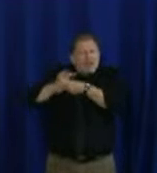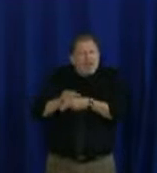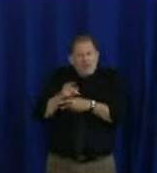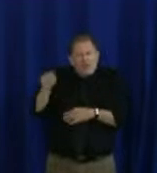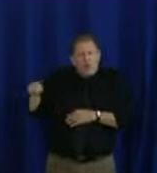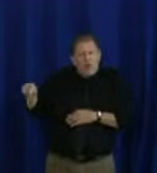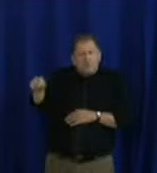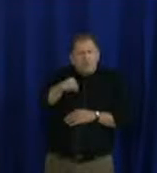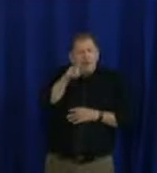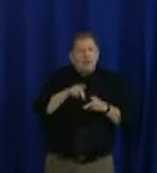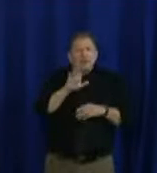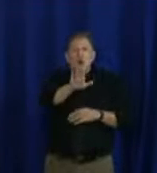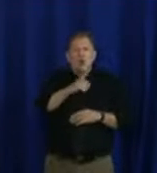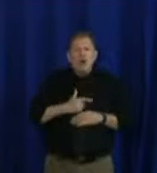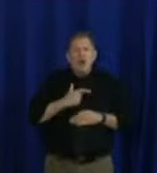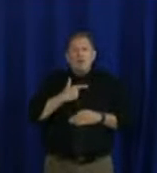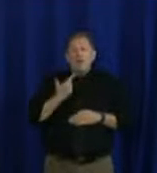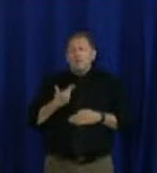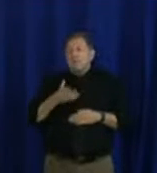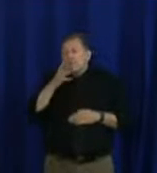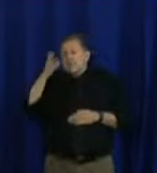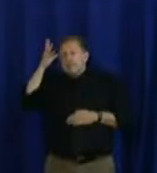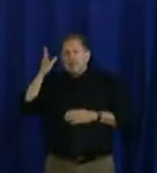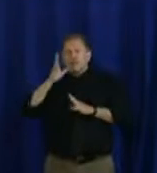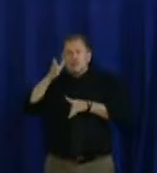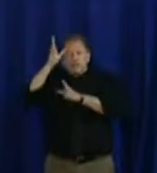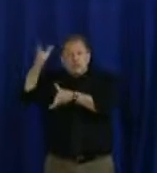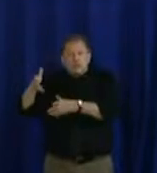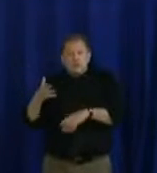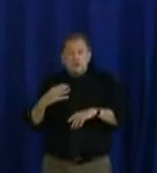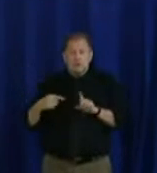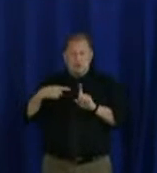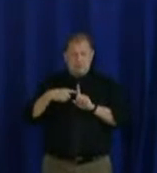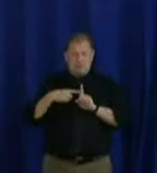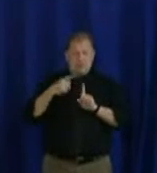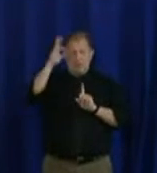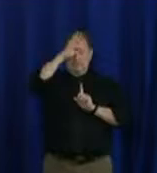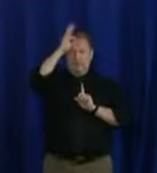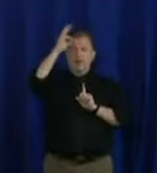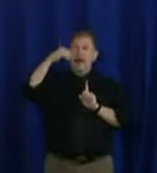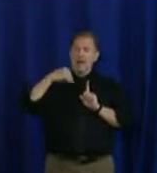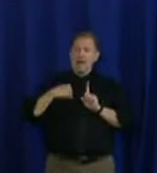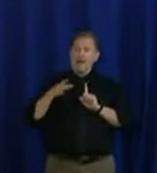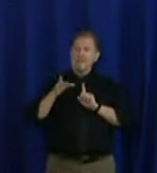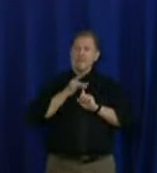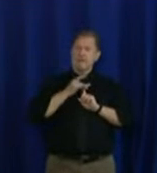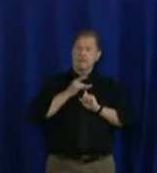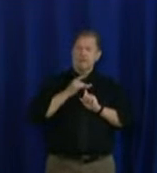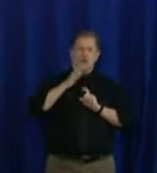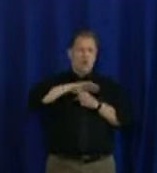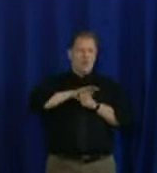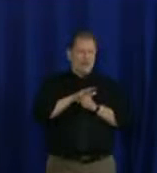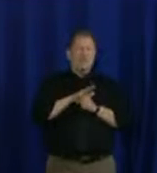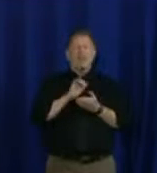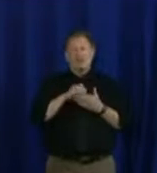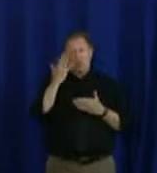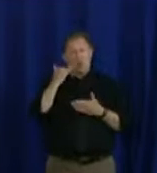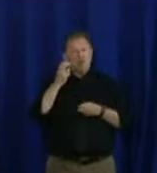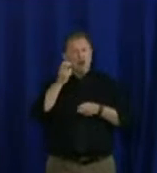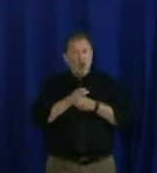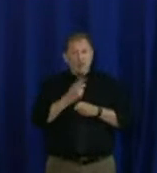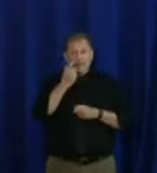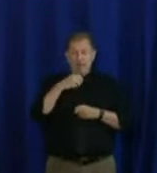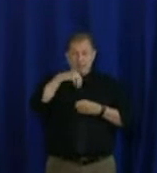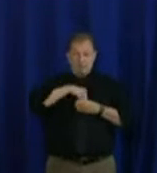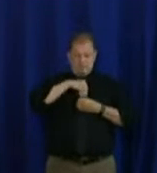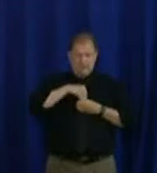vulnerable folks in your life. Because you could have COVID and not even know it. It's been one of the things that's made this disease hardest to spread.